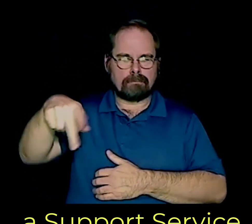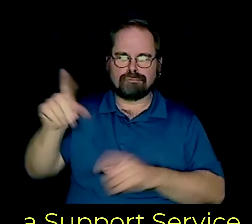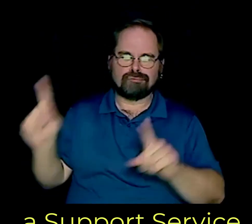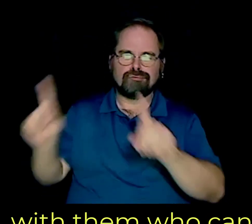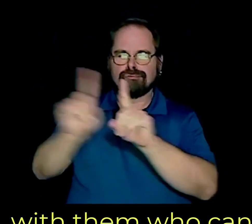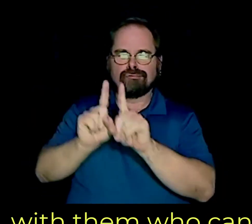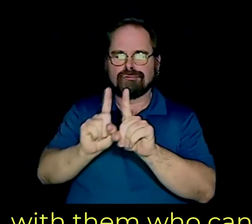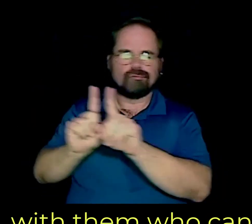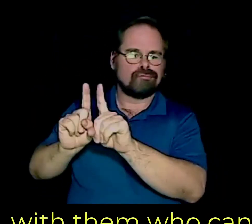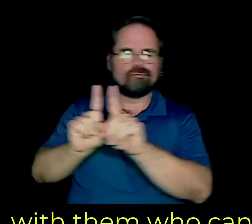them